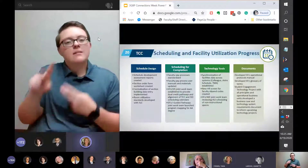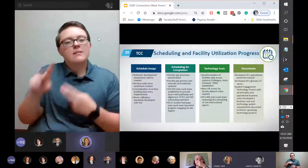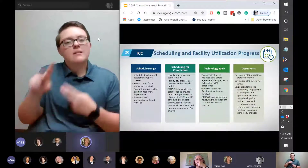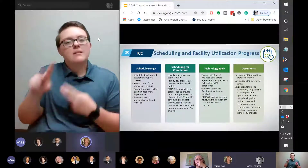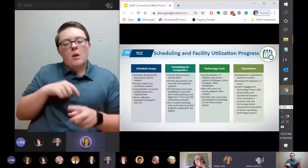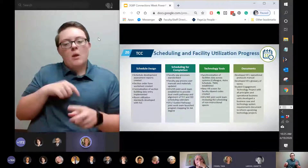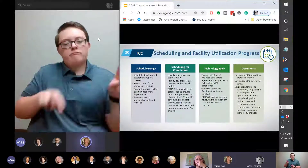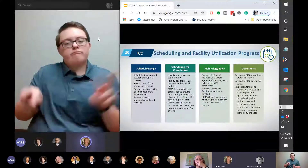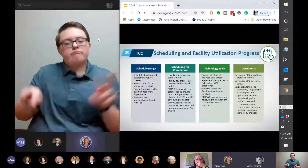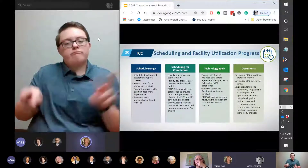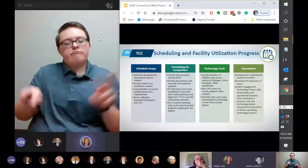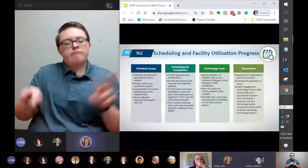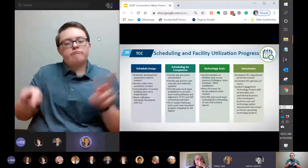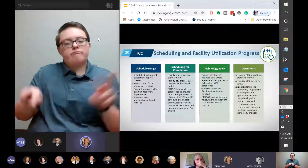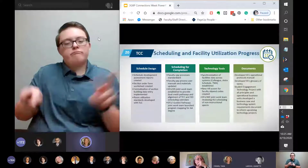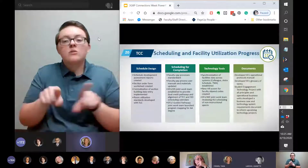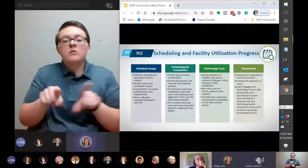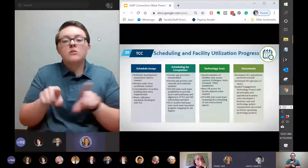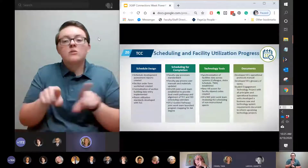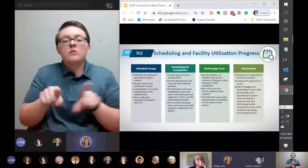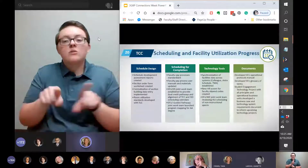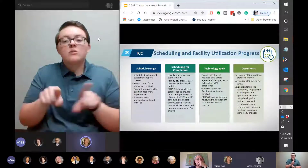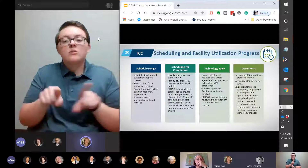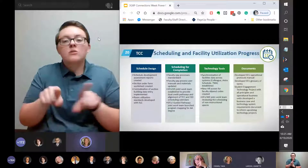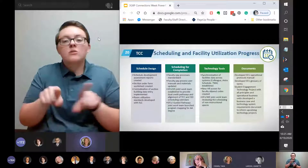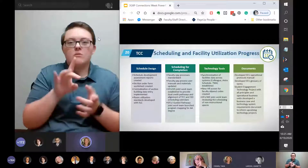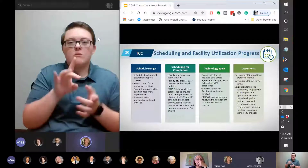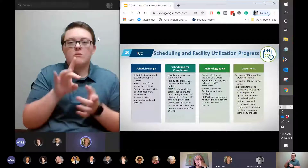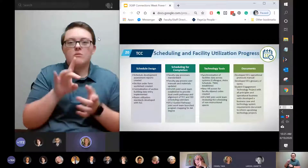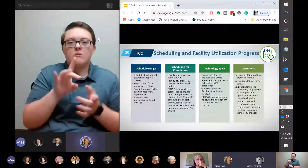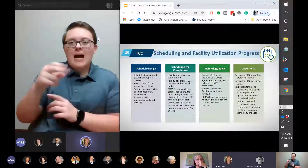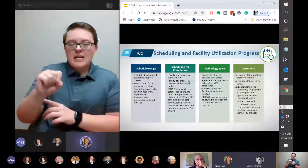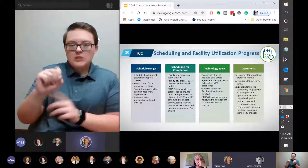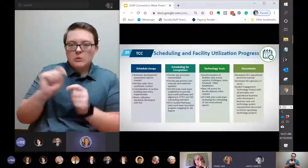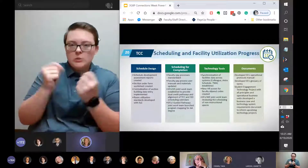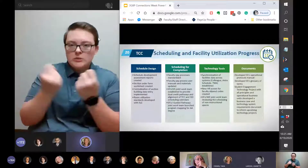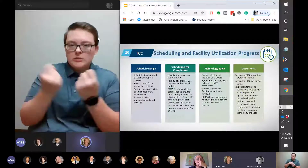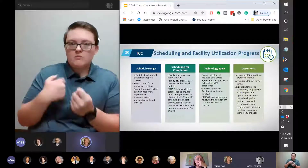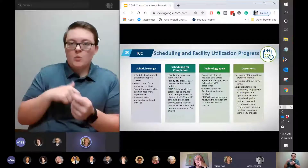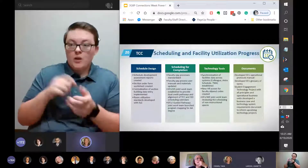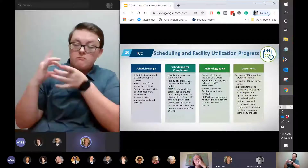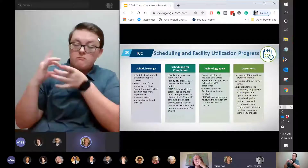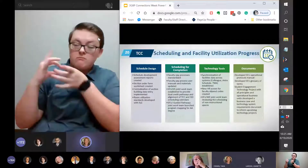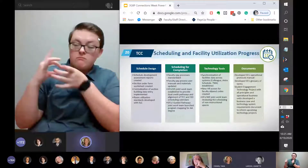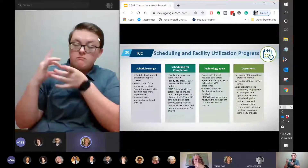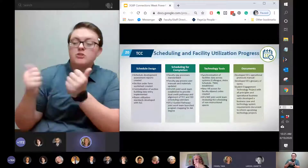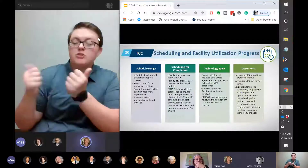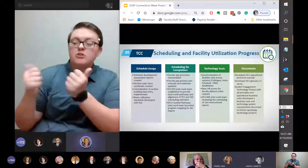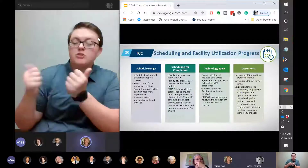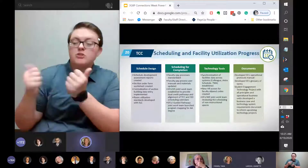with the SFU and high school work teams together, we're trying to make sure that our high school